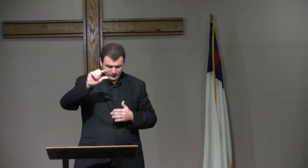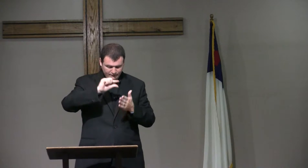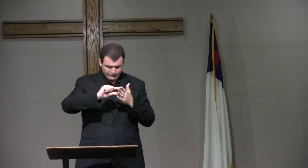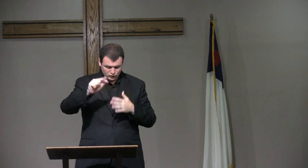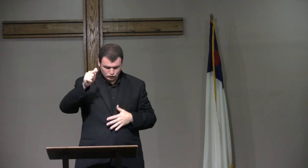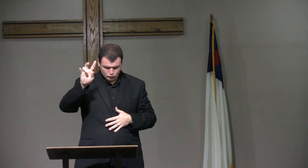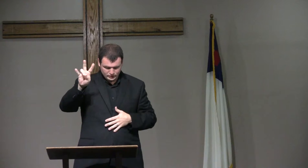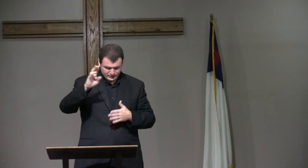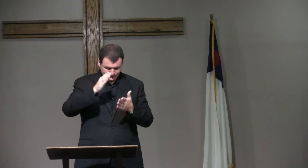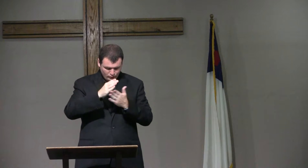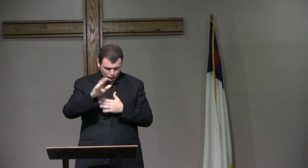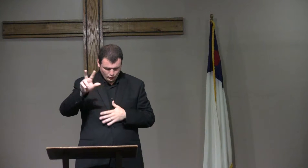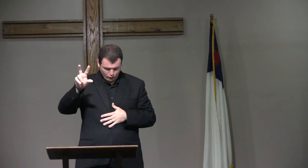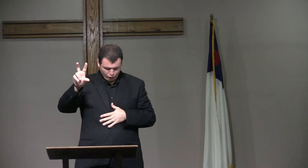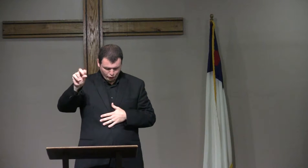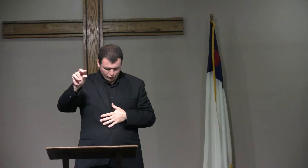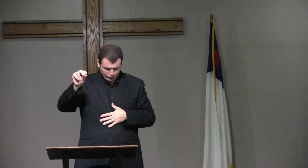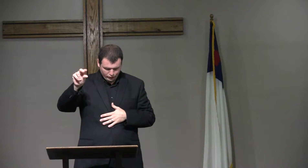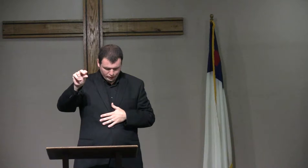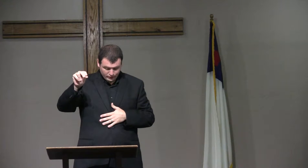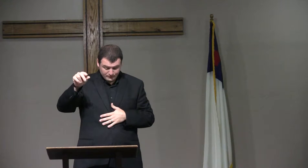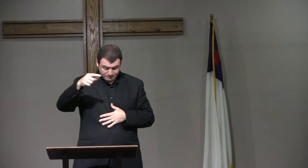Let's read Matthew chapter 5, 27 through